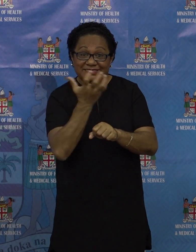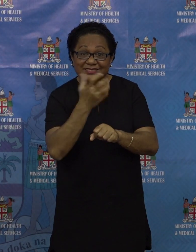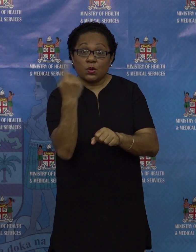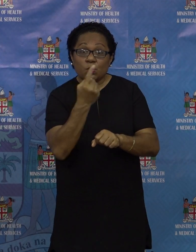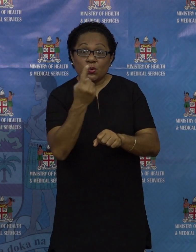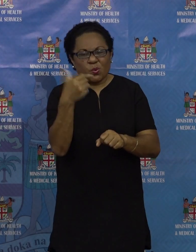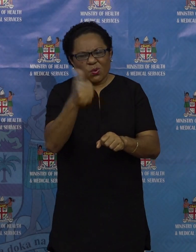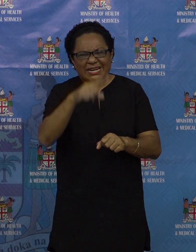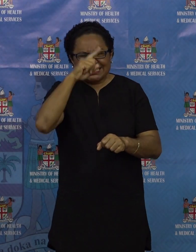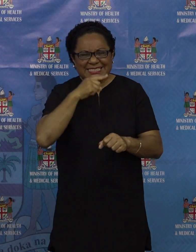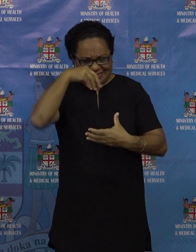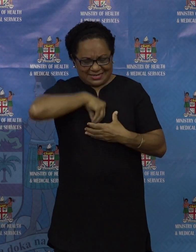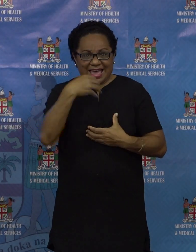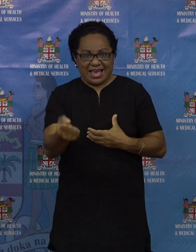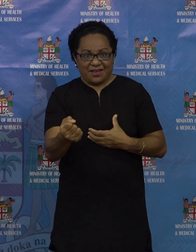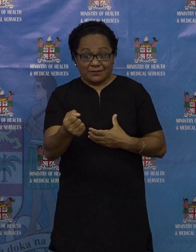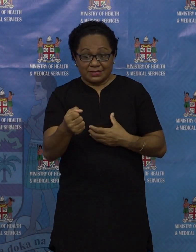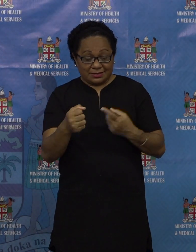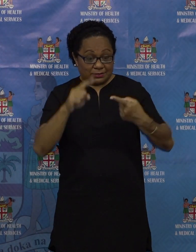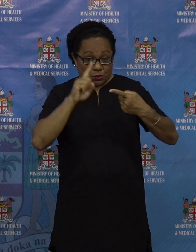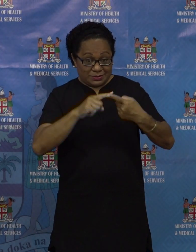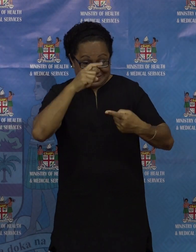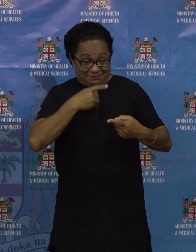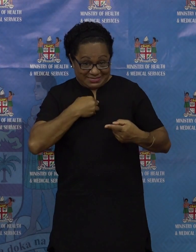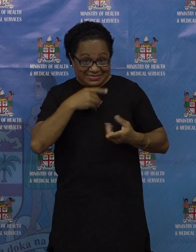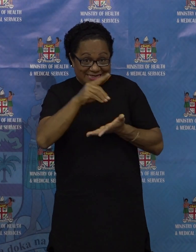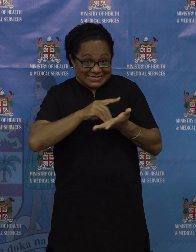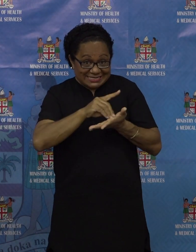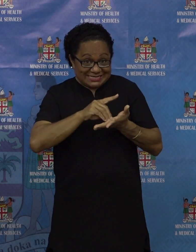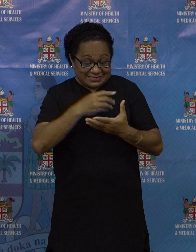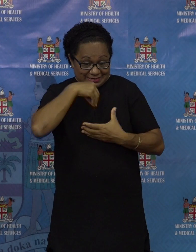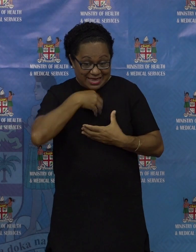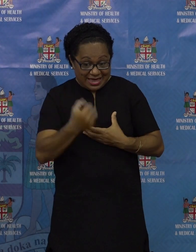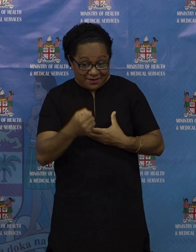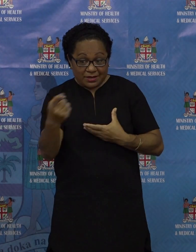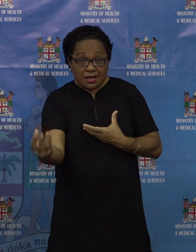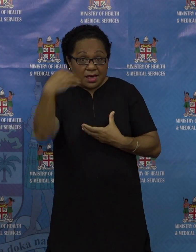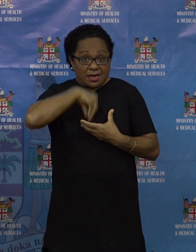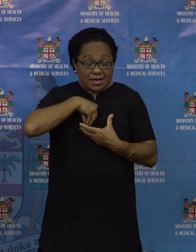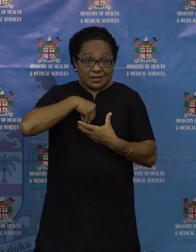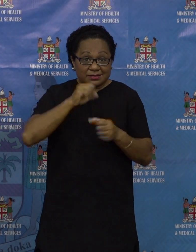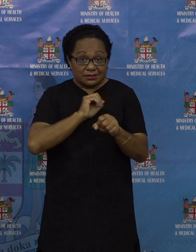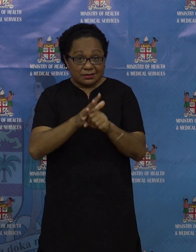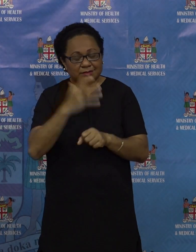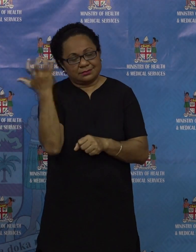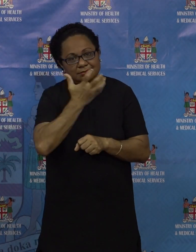illness. I repeat, vaccination is safe for people with chronic illness,